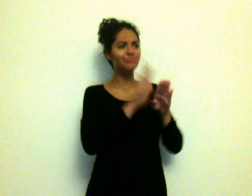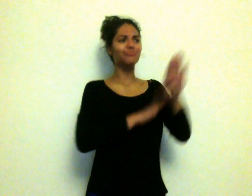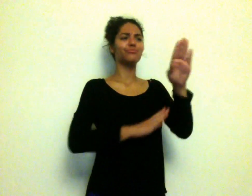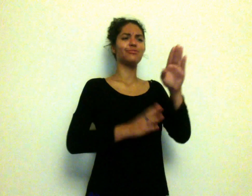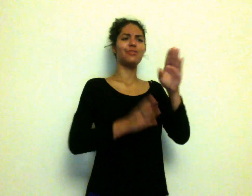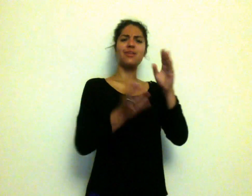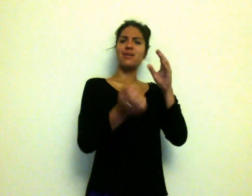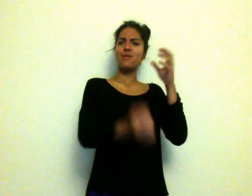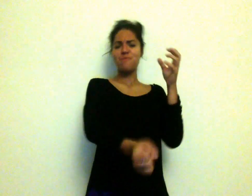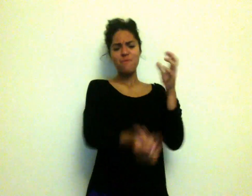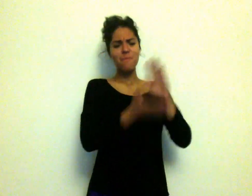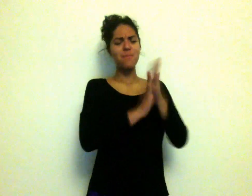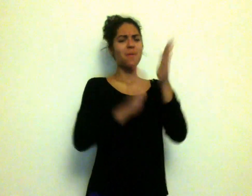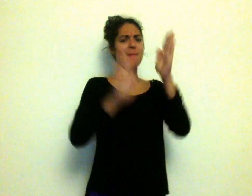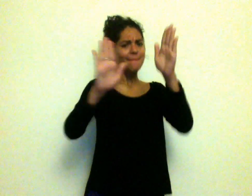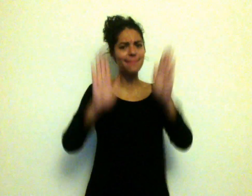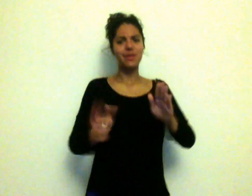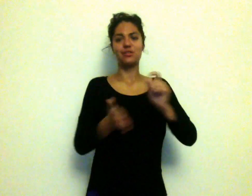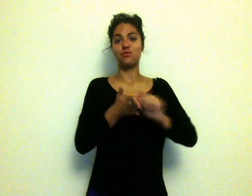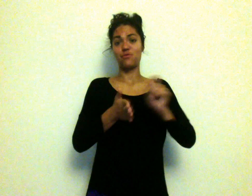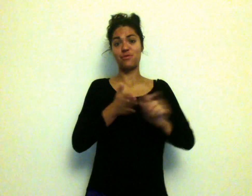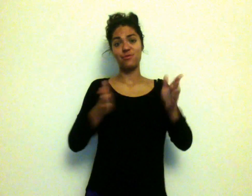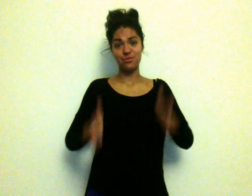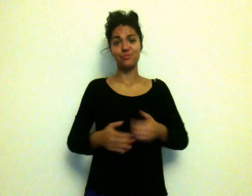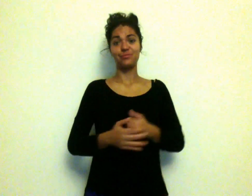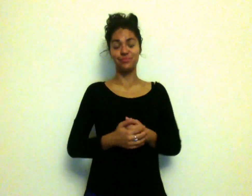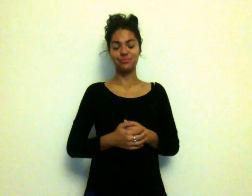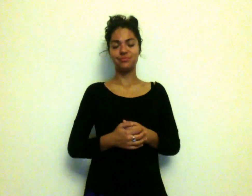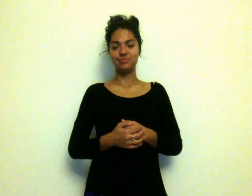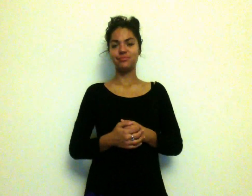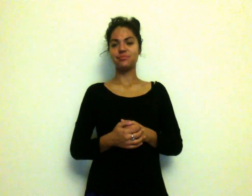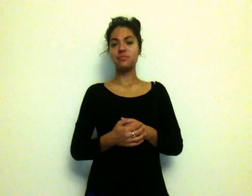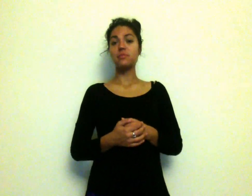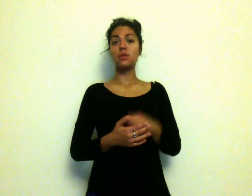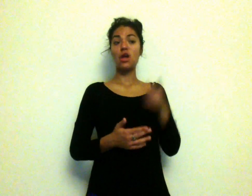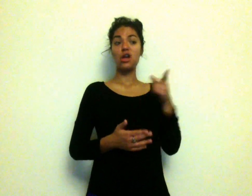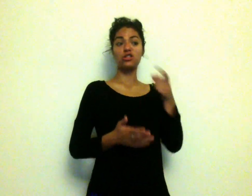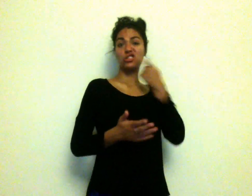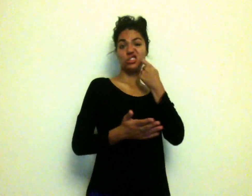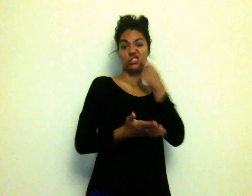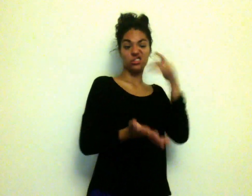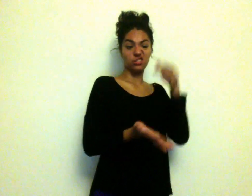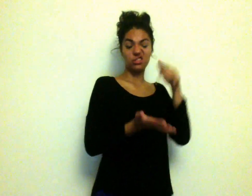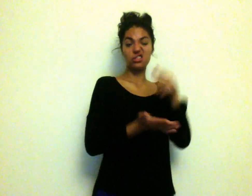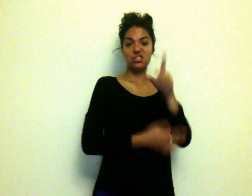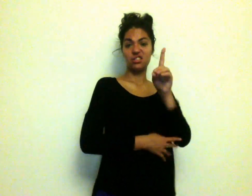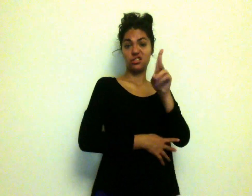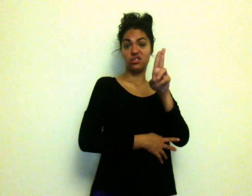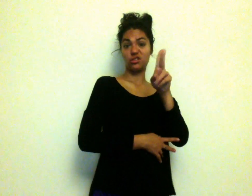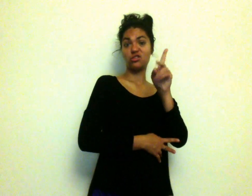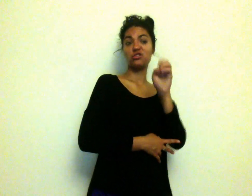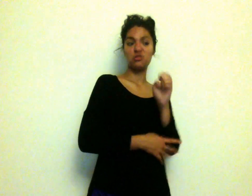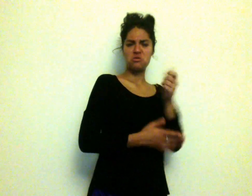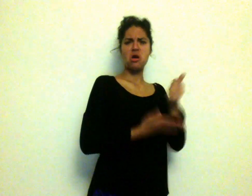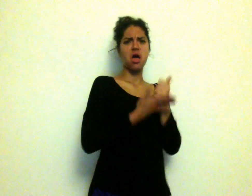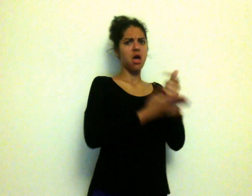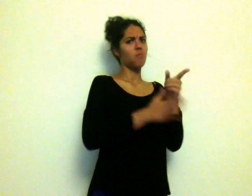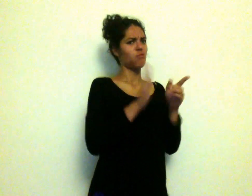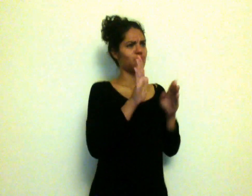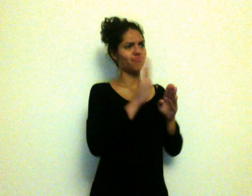truly been a thrill. Her recent studies at Duke have only enriched her. Her desire to bridge the gospel with